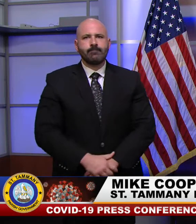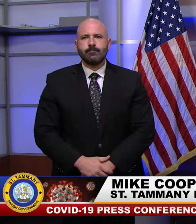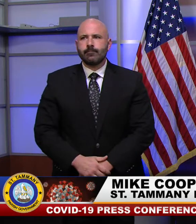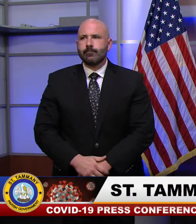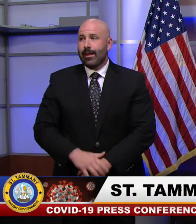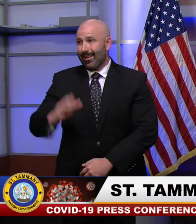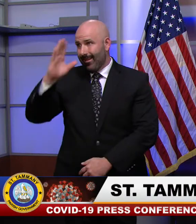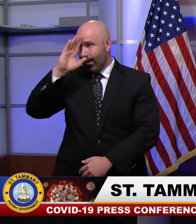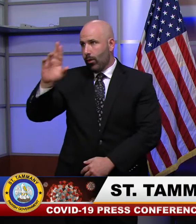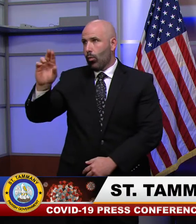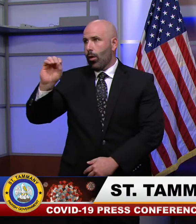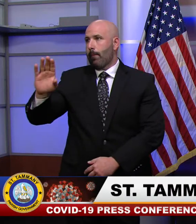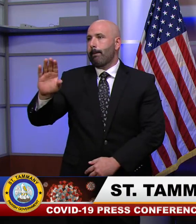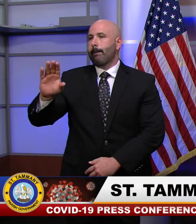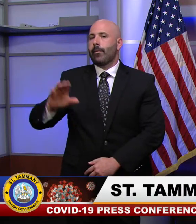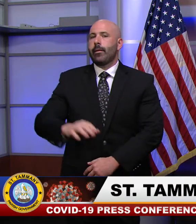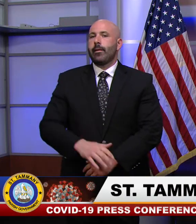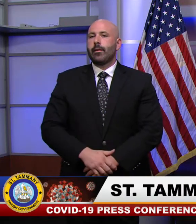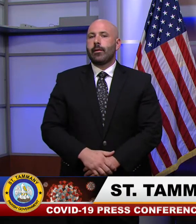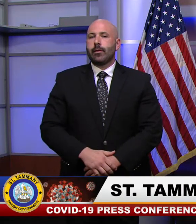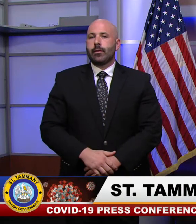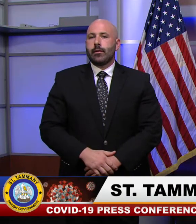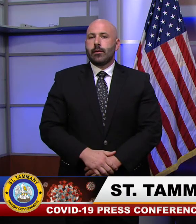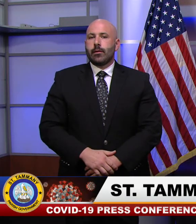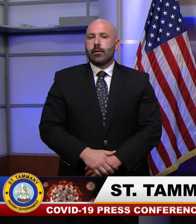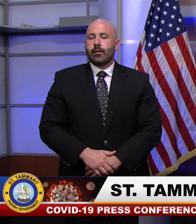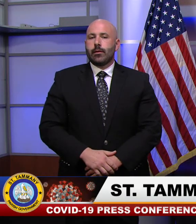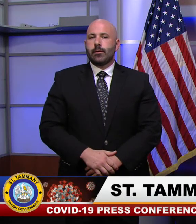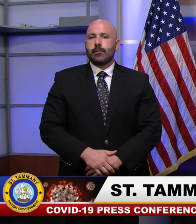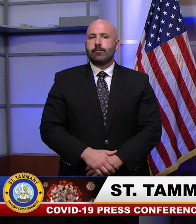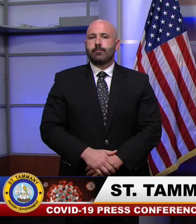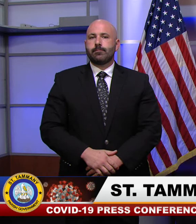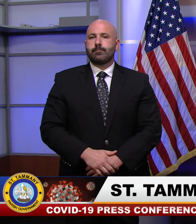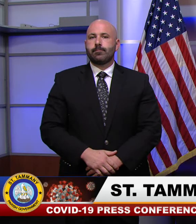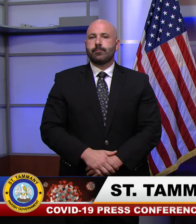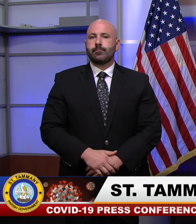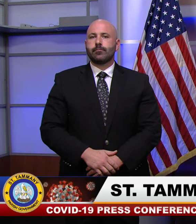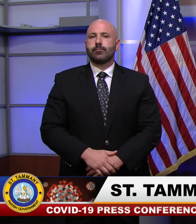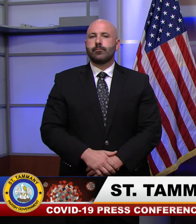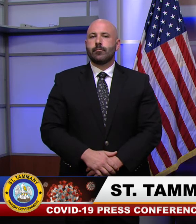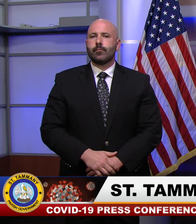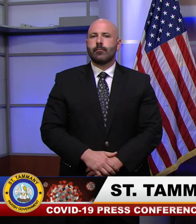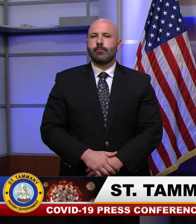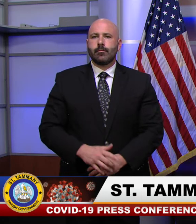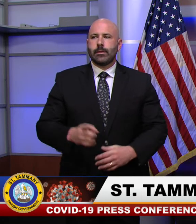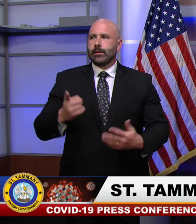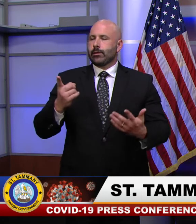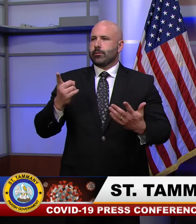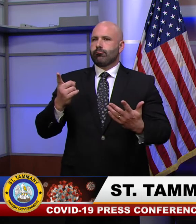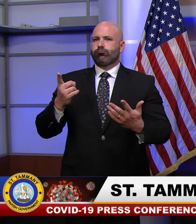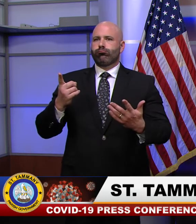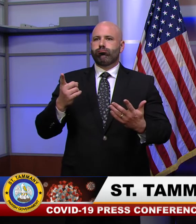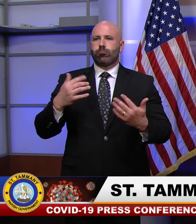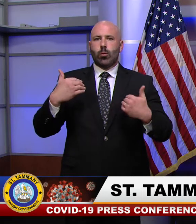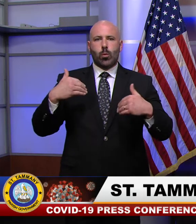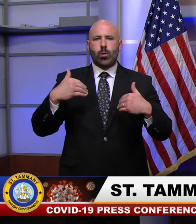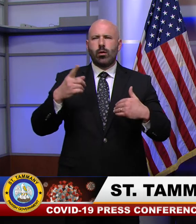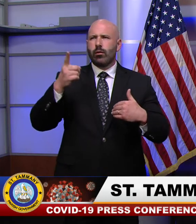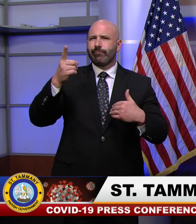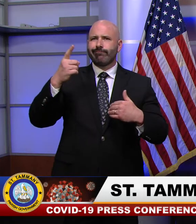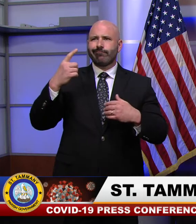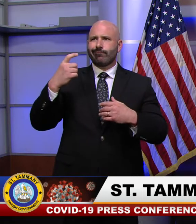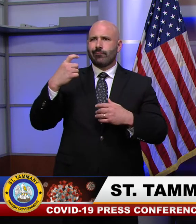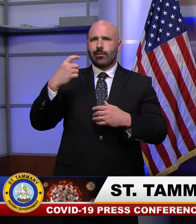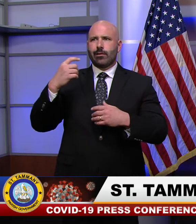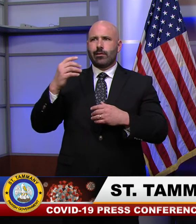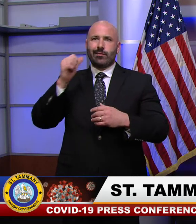Rob. How taken aback were you by this doubling almost doubling from Sunday.